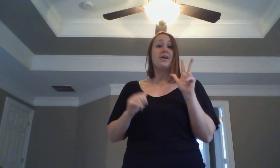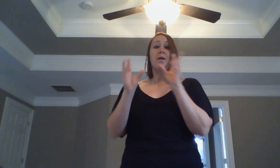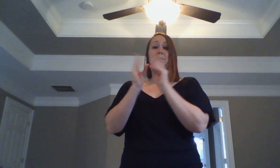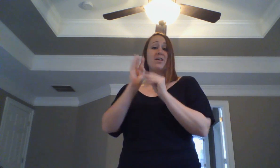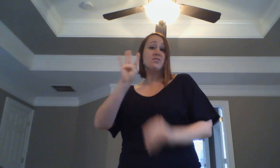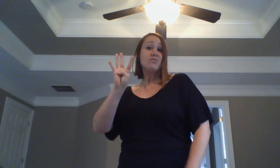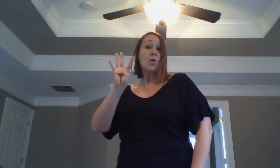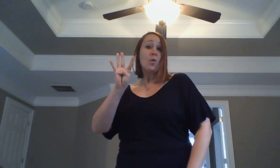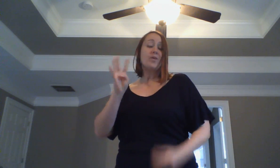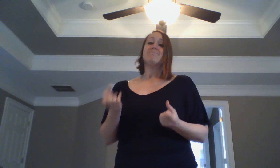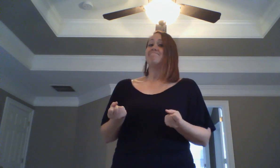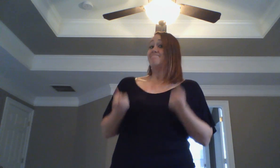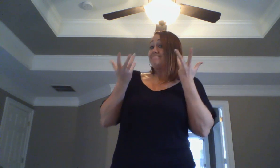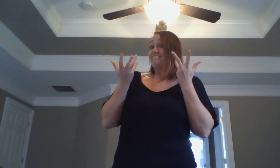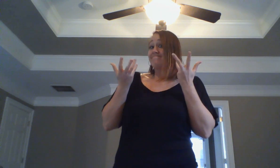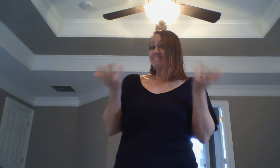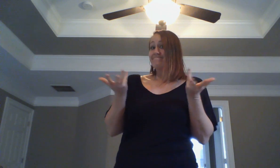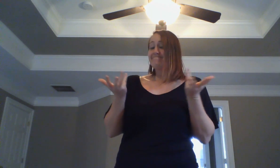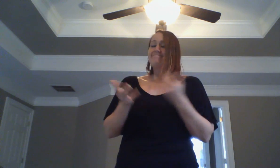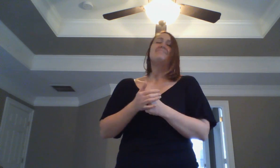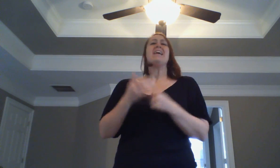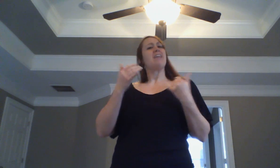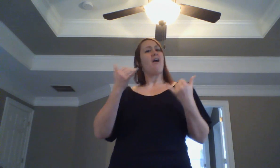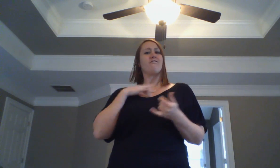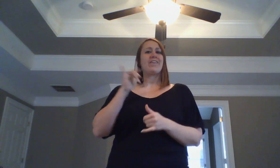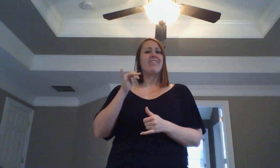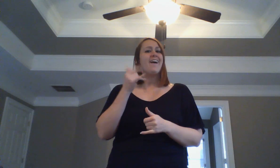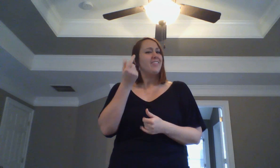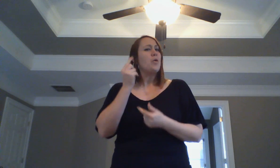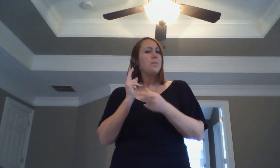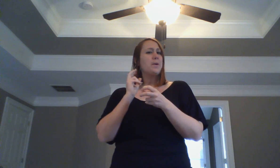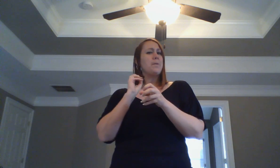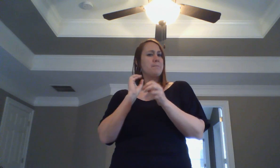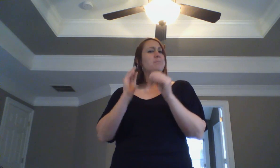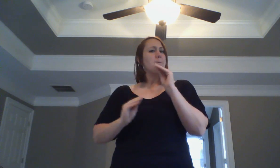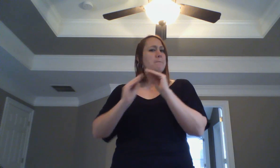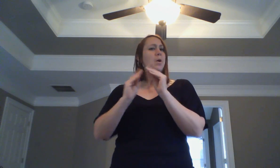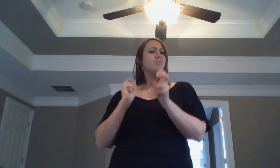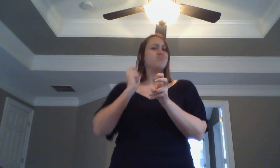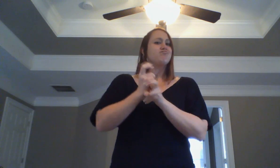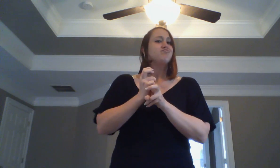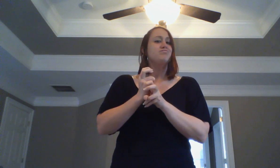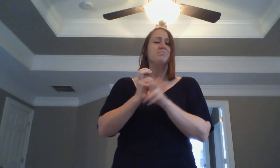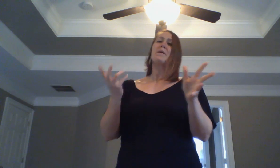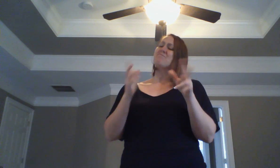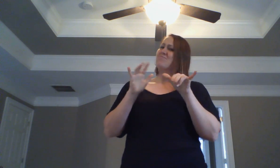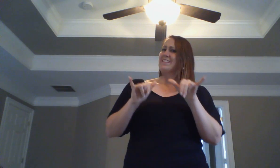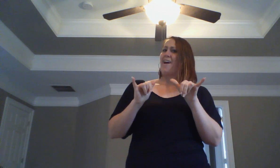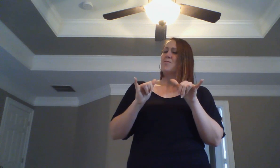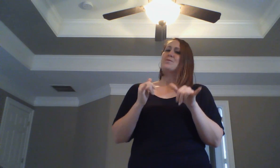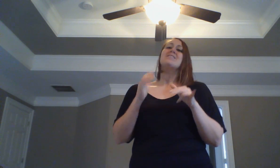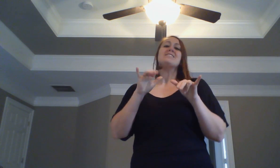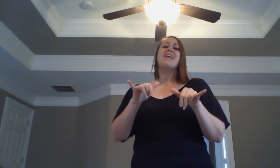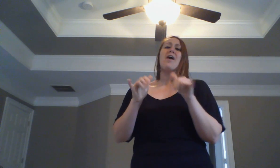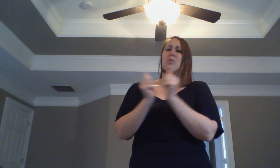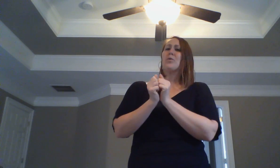is I think, a more difficult problem. Well, let's stick with the avocados. And in case you don't know what an avocado is, it's